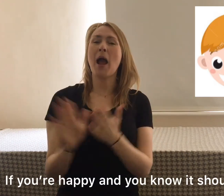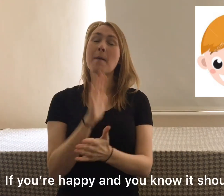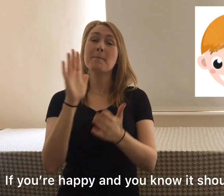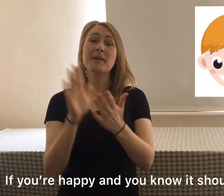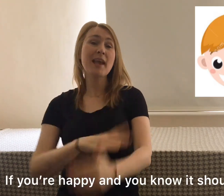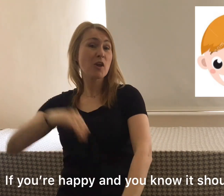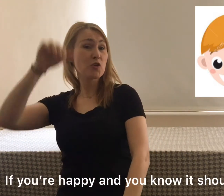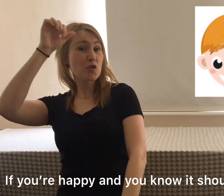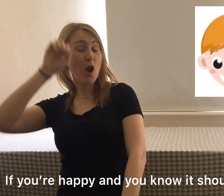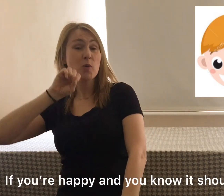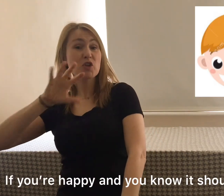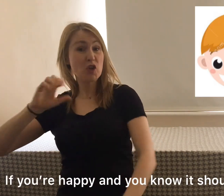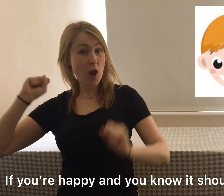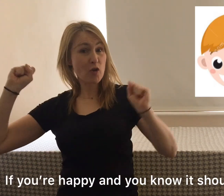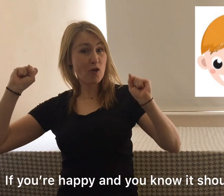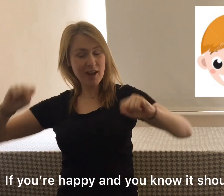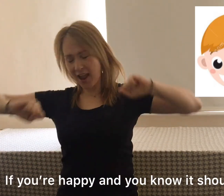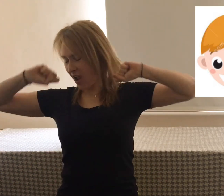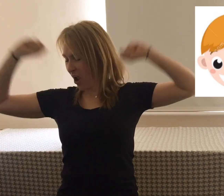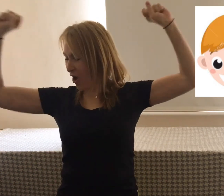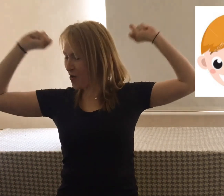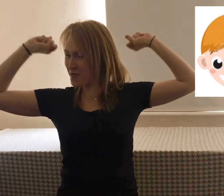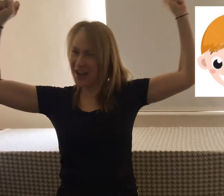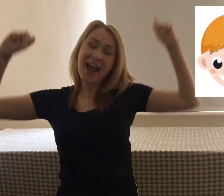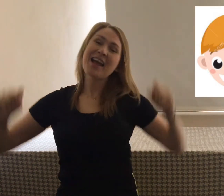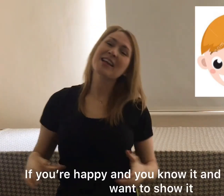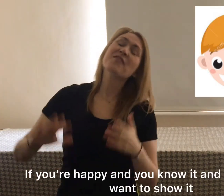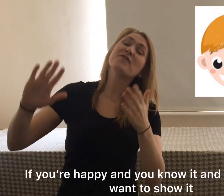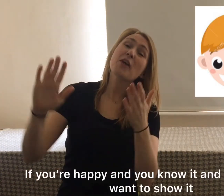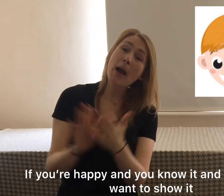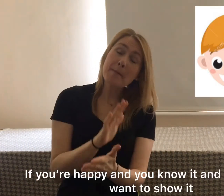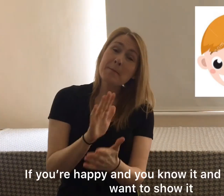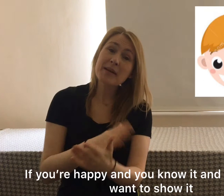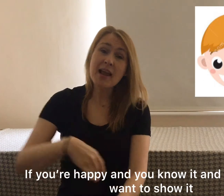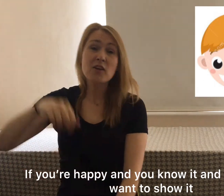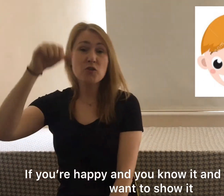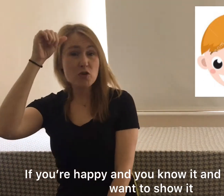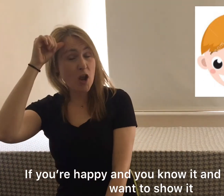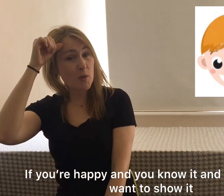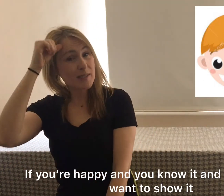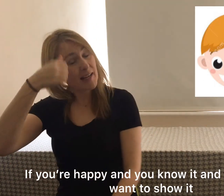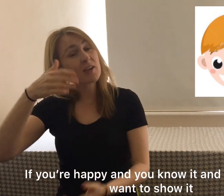happy and you know it, shout hooray. If you're happy and you know it, and you